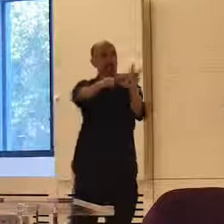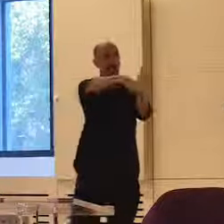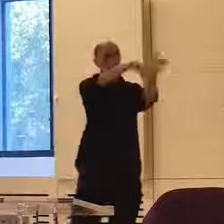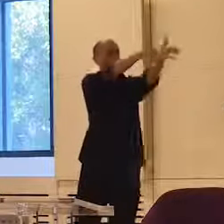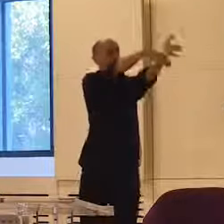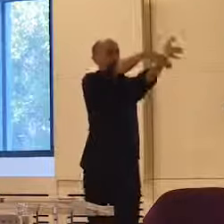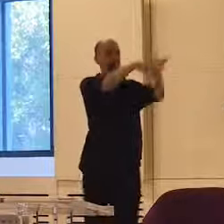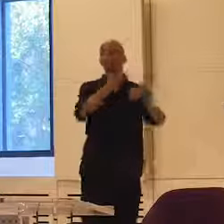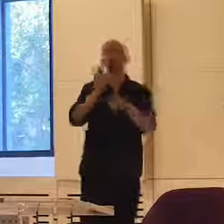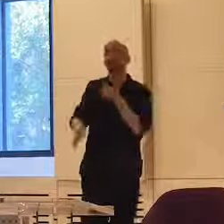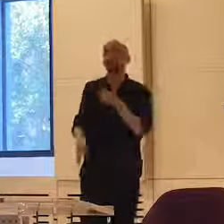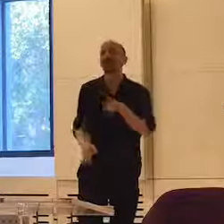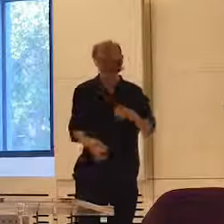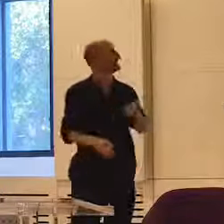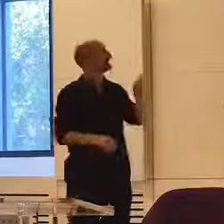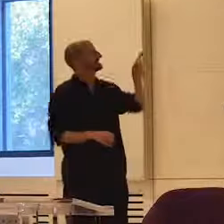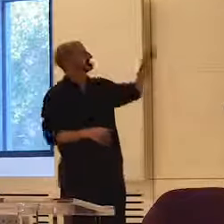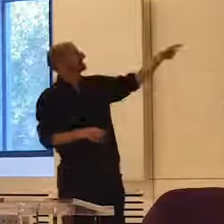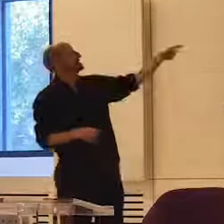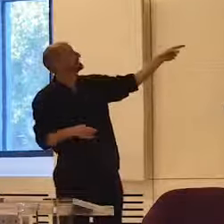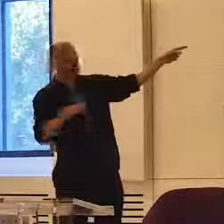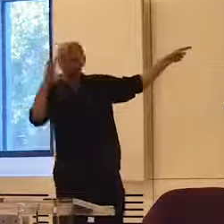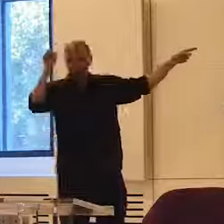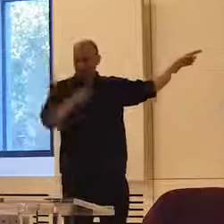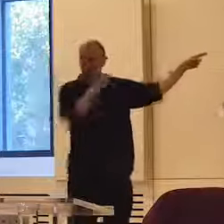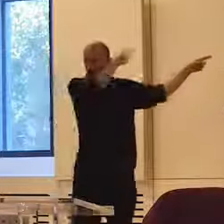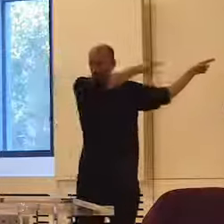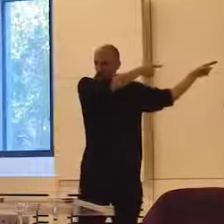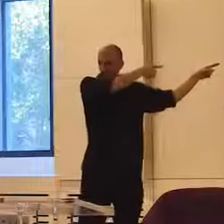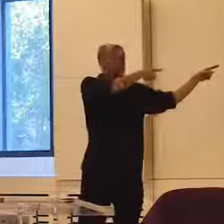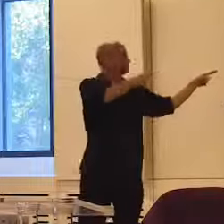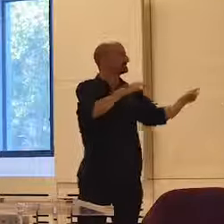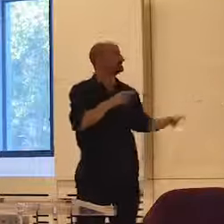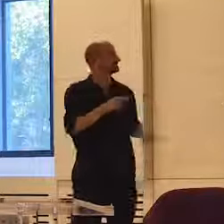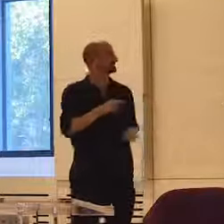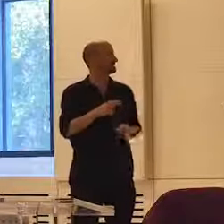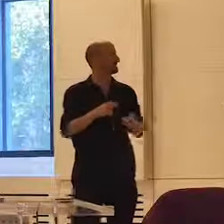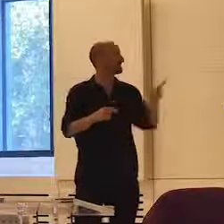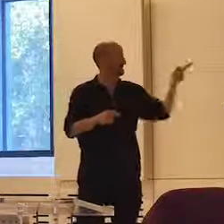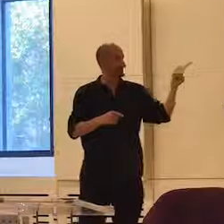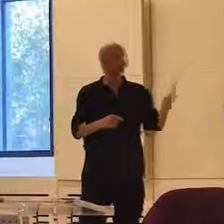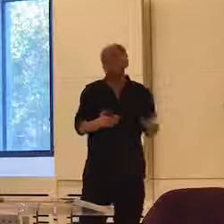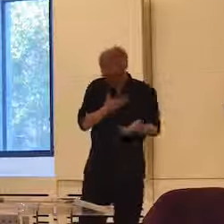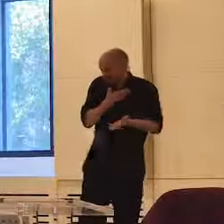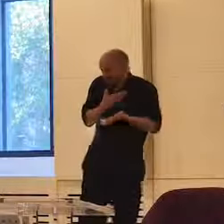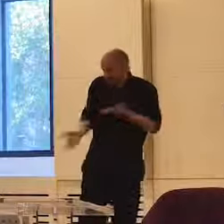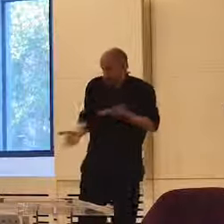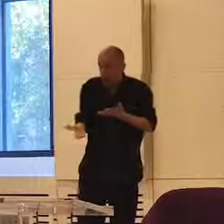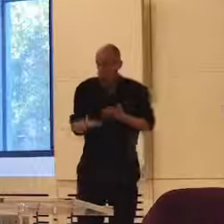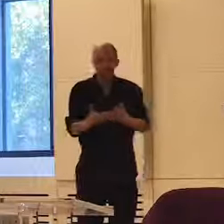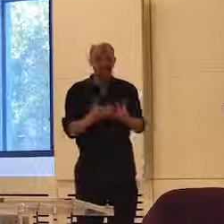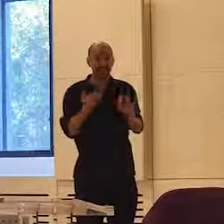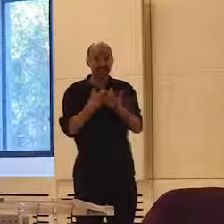So the last point. Do you remember I put this on earlier on? So of